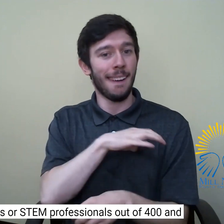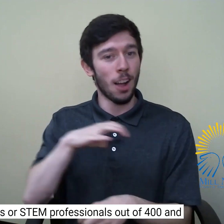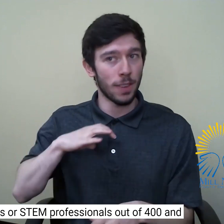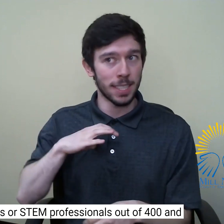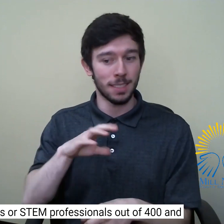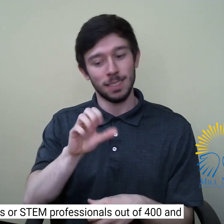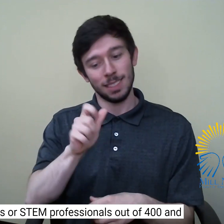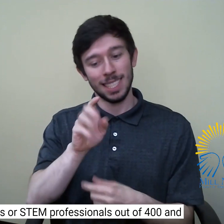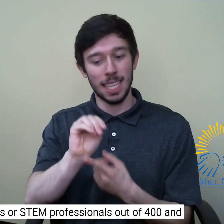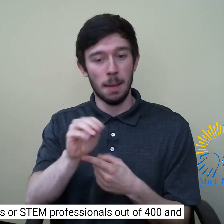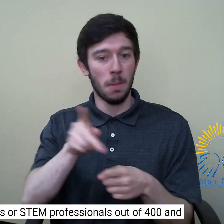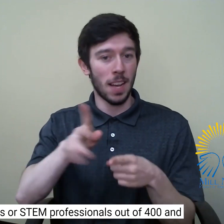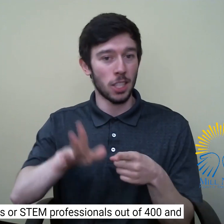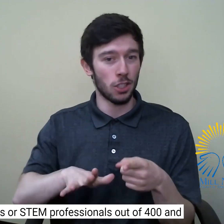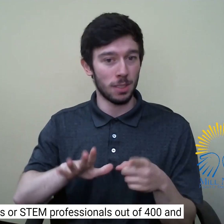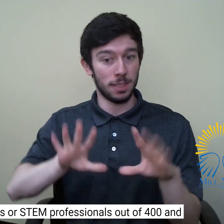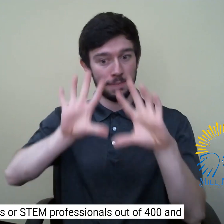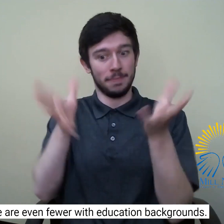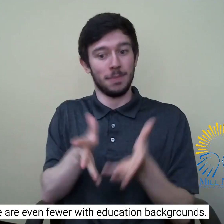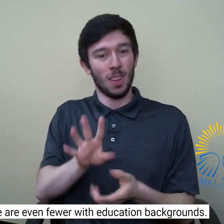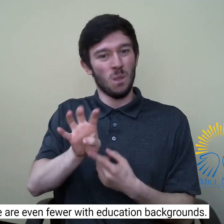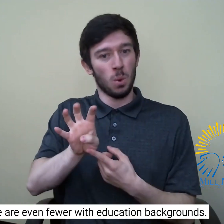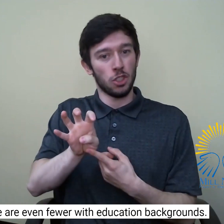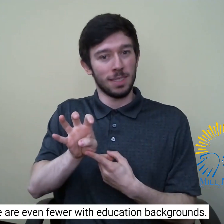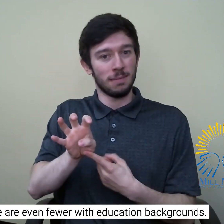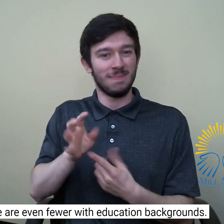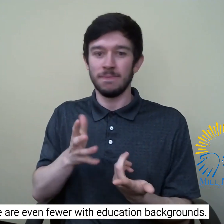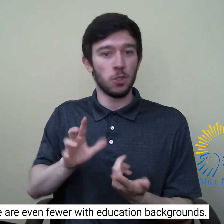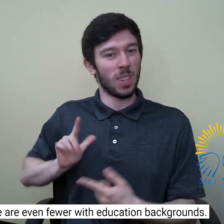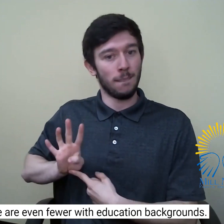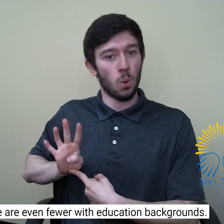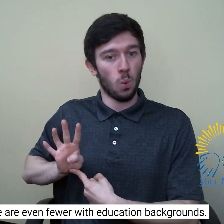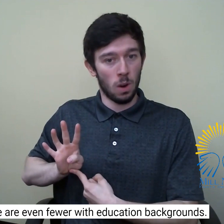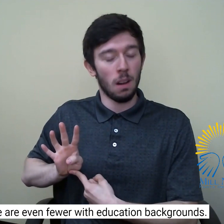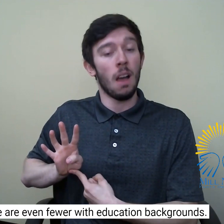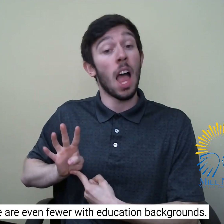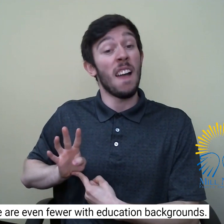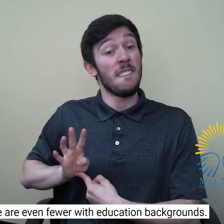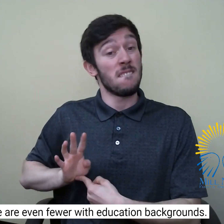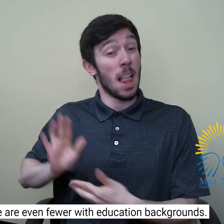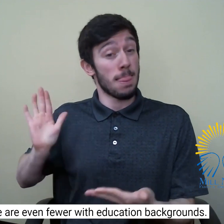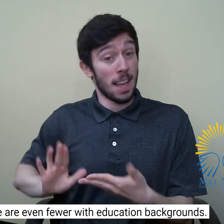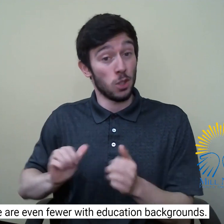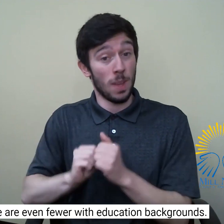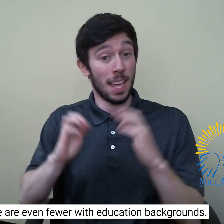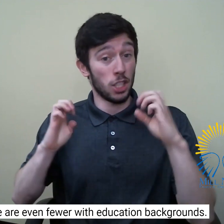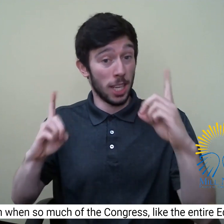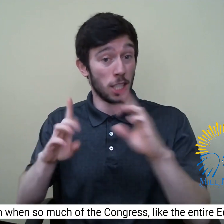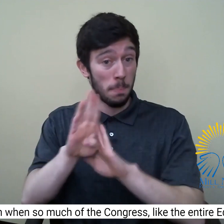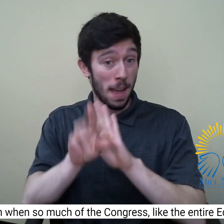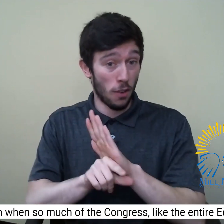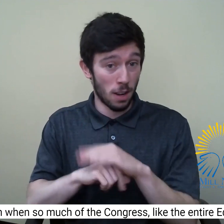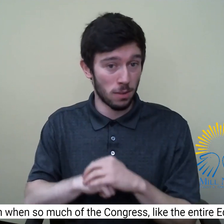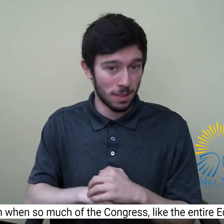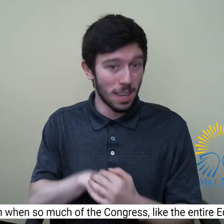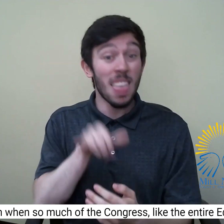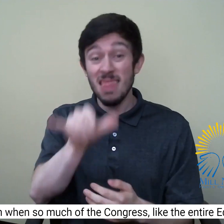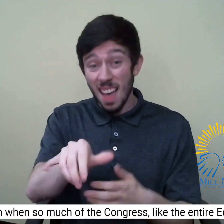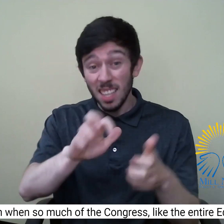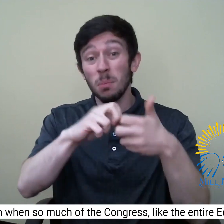or STEM professionals out of 400 and something. There are even fewer with education backgrounds. And that is a problem when